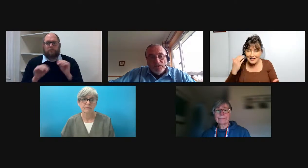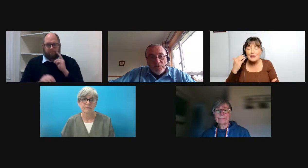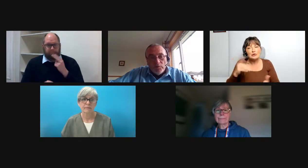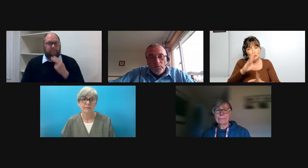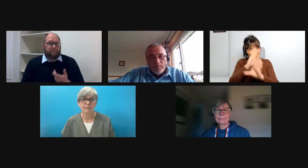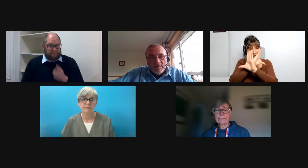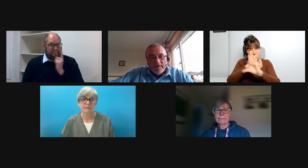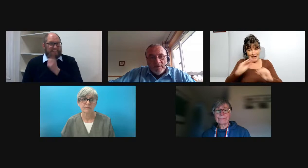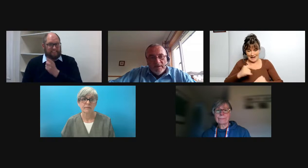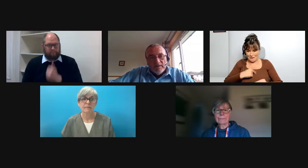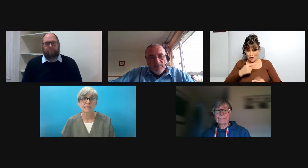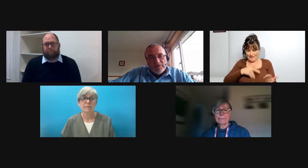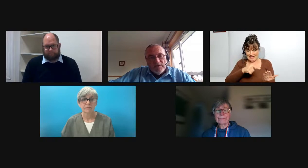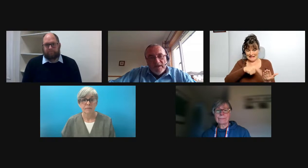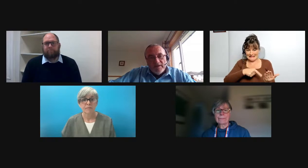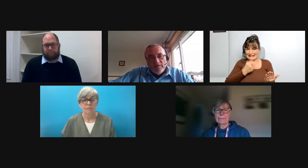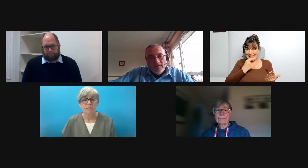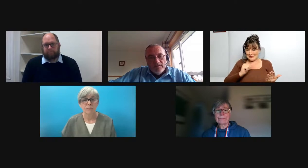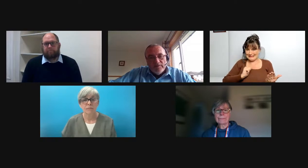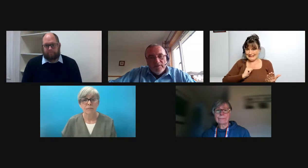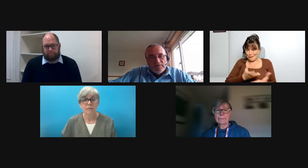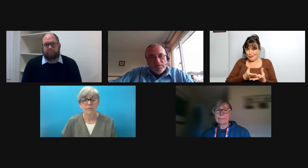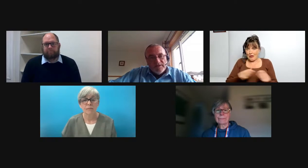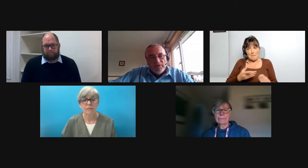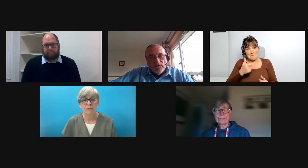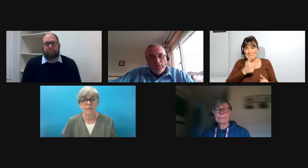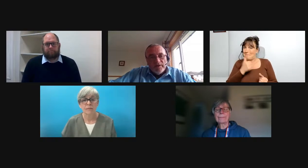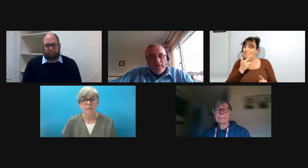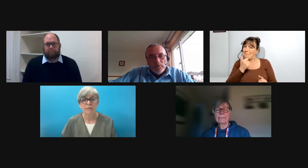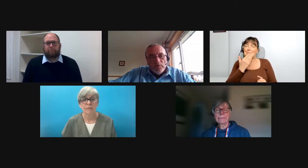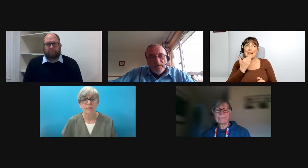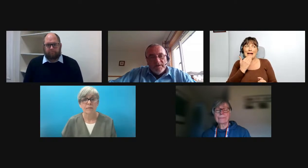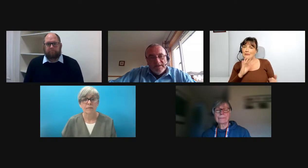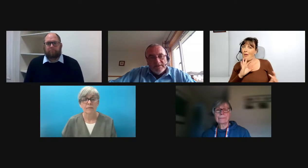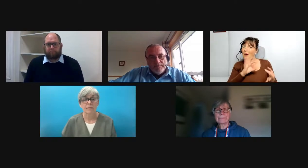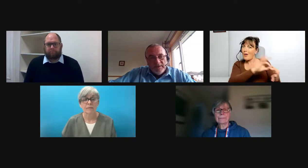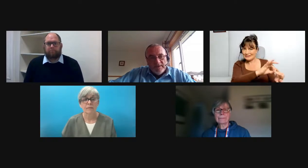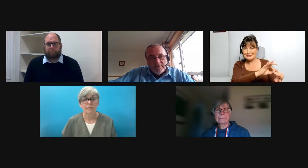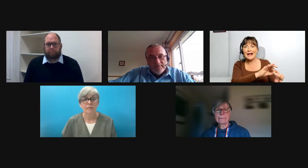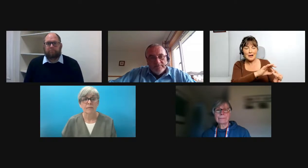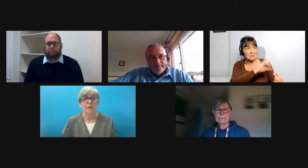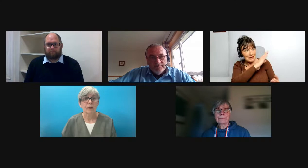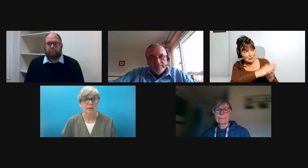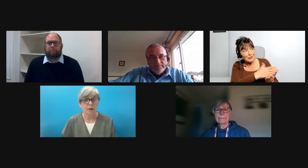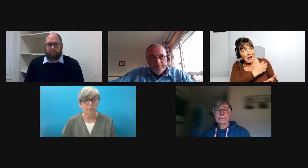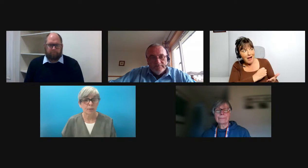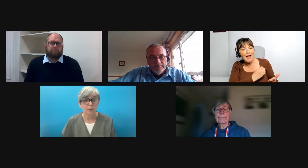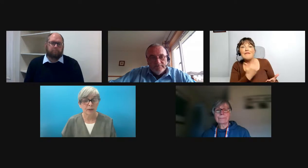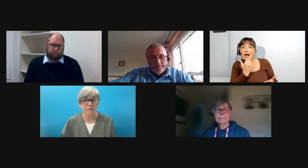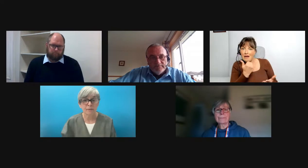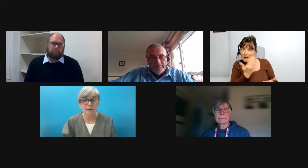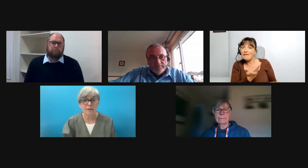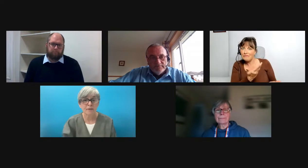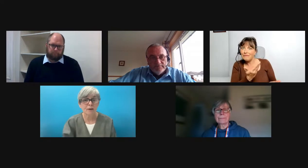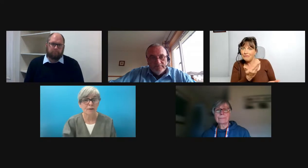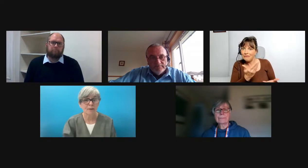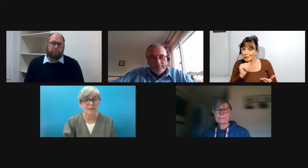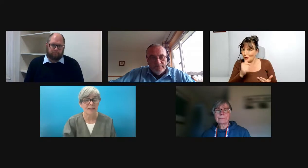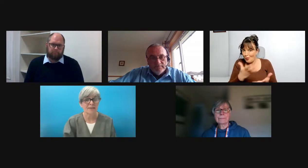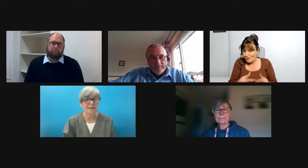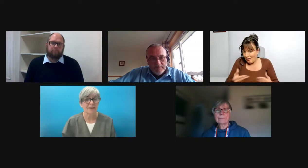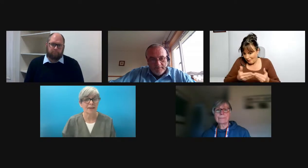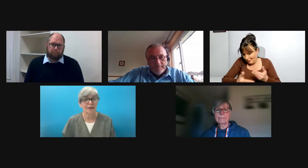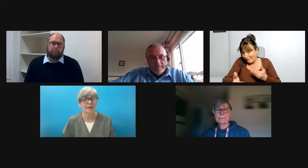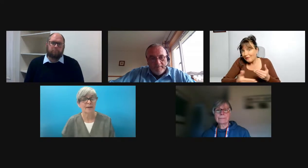nearing renewal, please do that now so that you don't run out over the Easter period. Well, that's quite important information for our